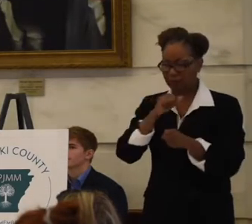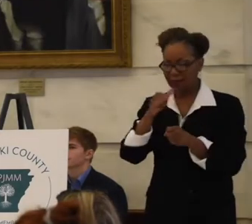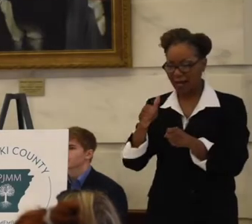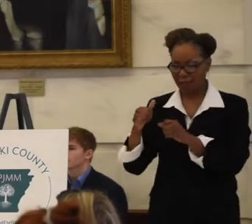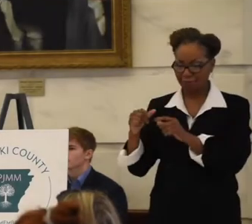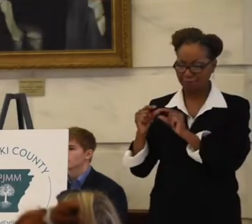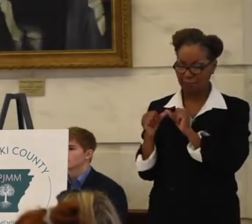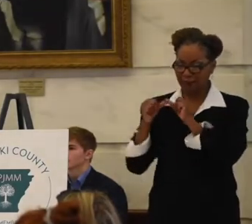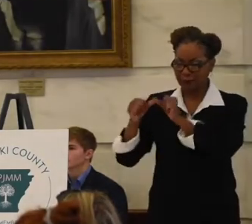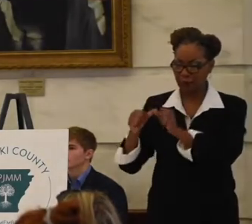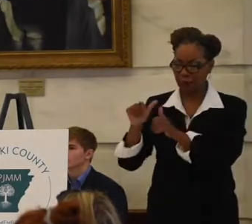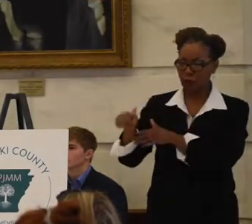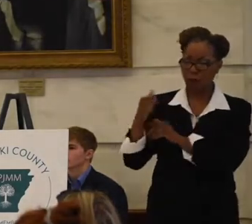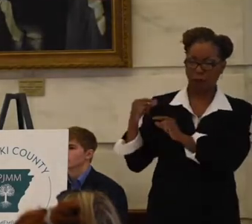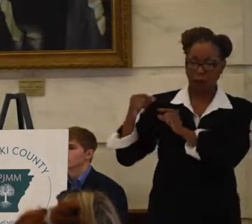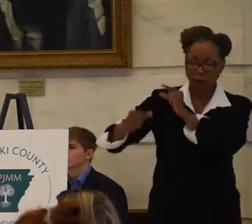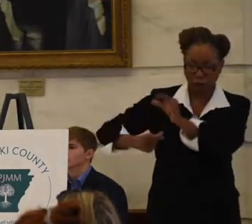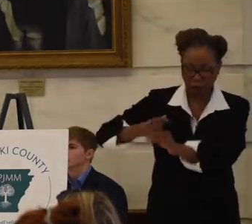another generation.